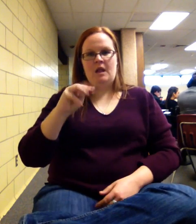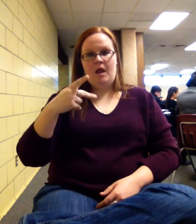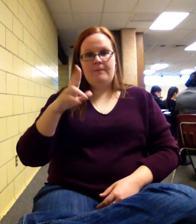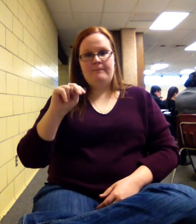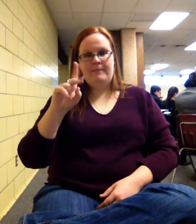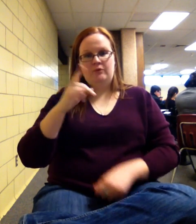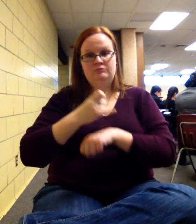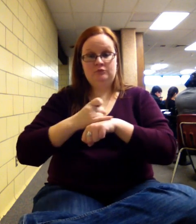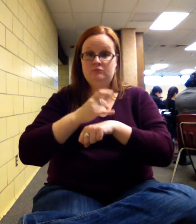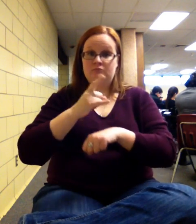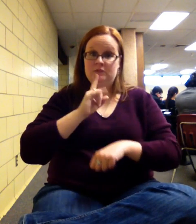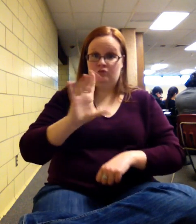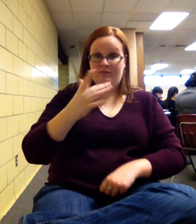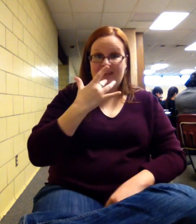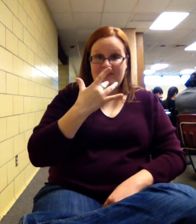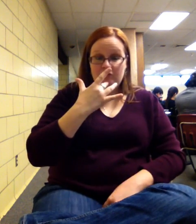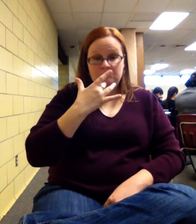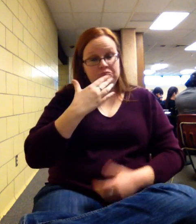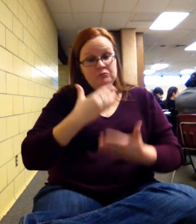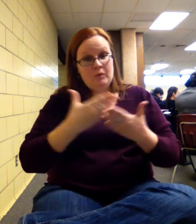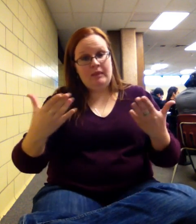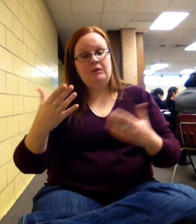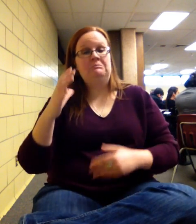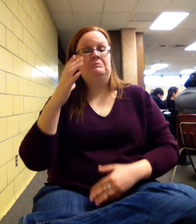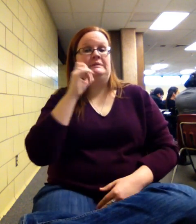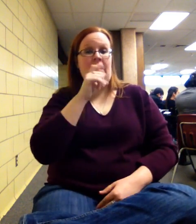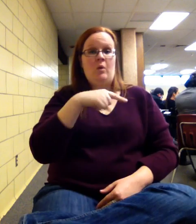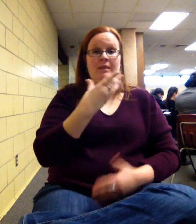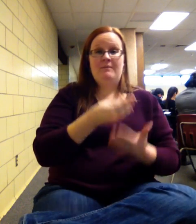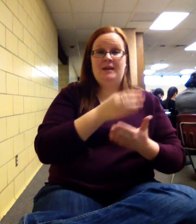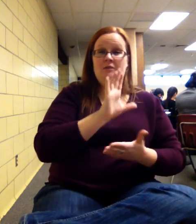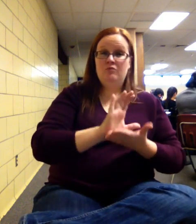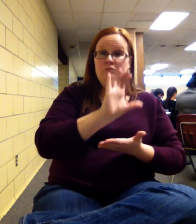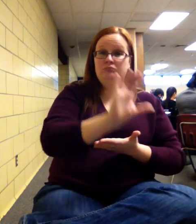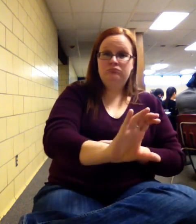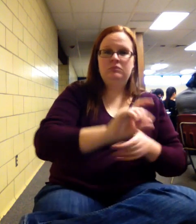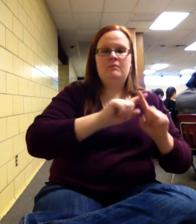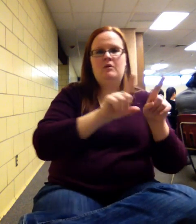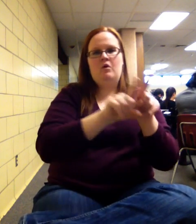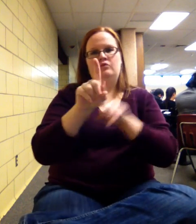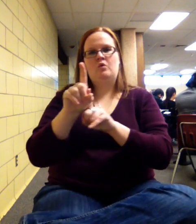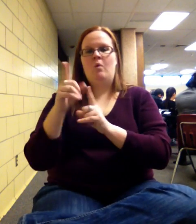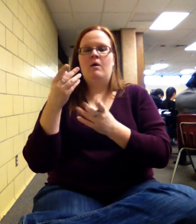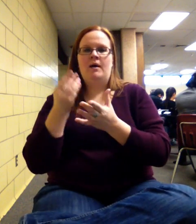because you're not only getting interest on the money you put in, but you're also getting interest on the money that the bank put in.